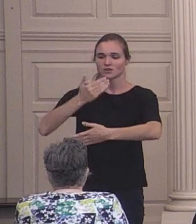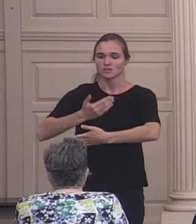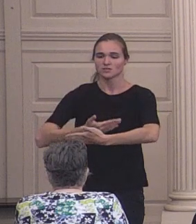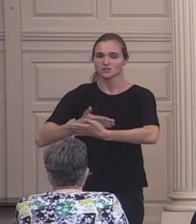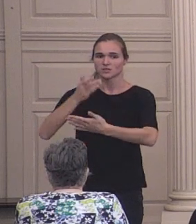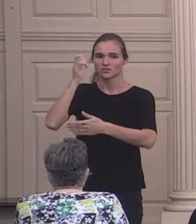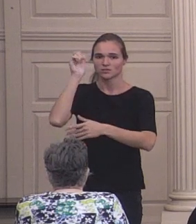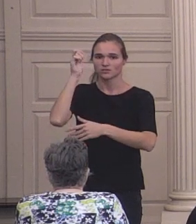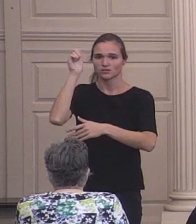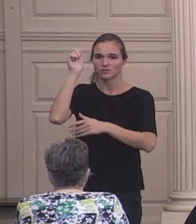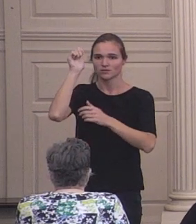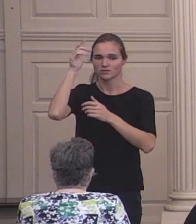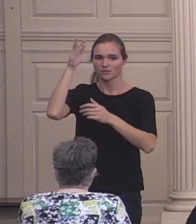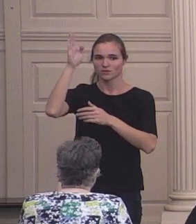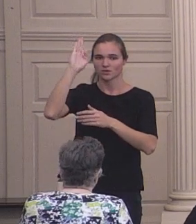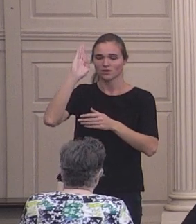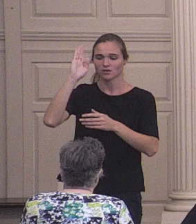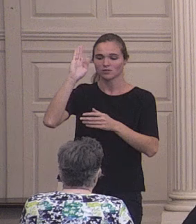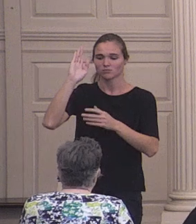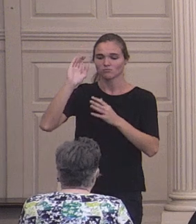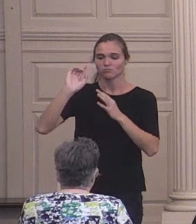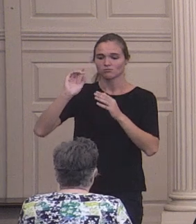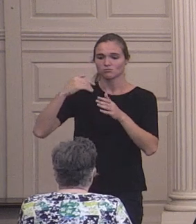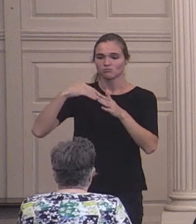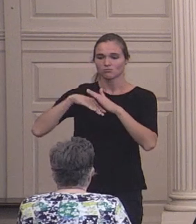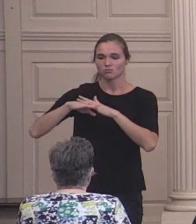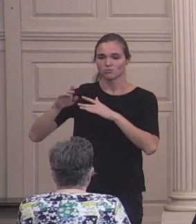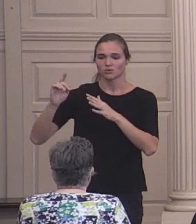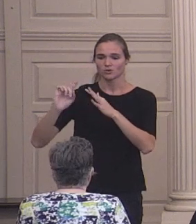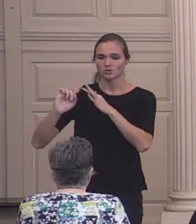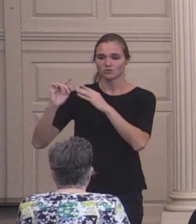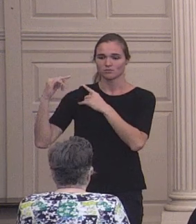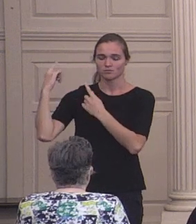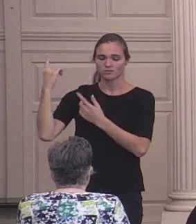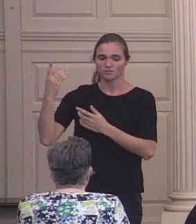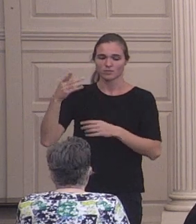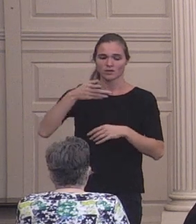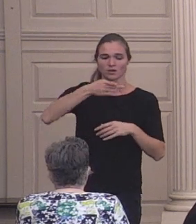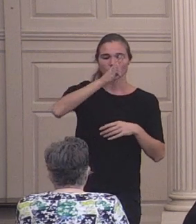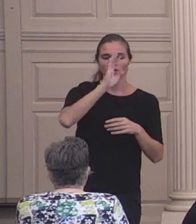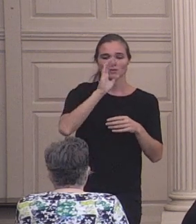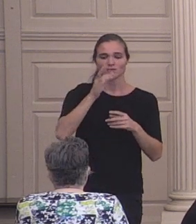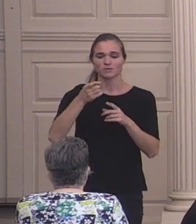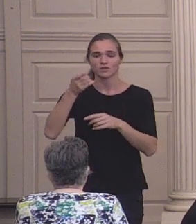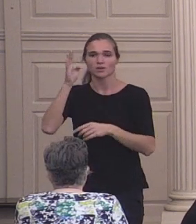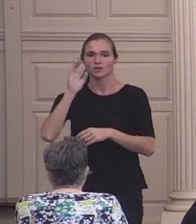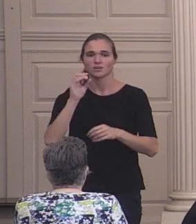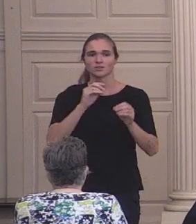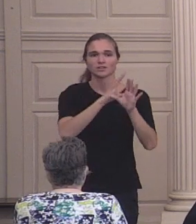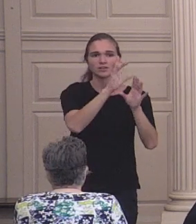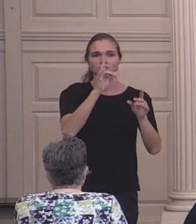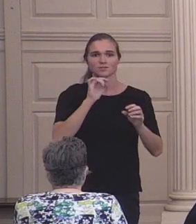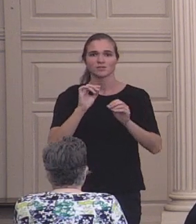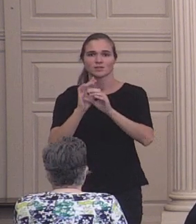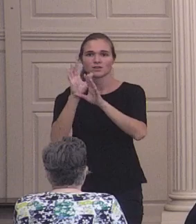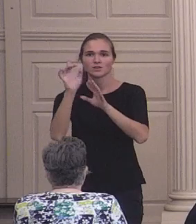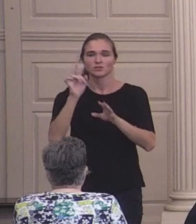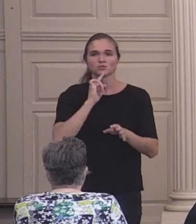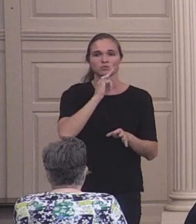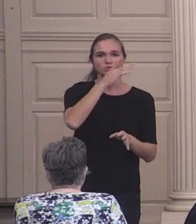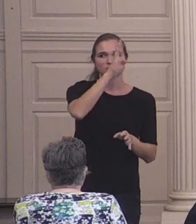the Father before all ages, God from God, light from light, true God from true